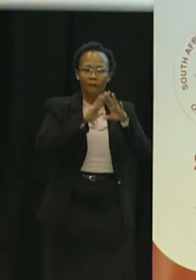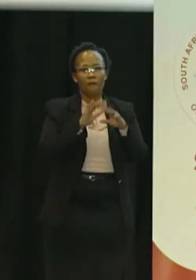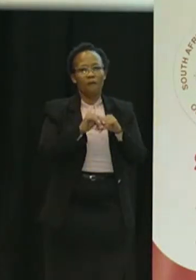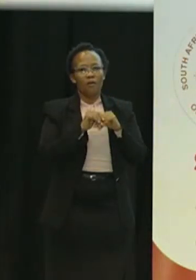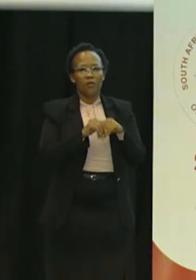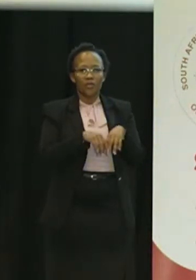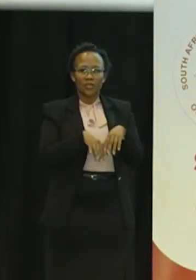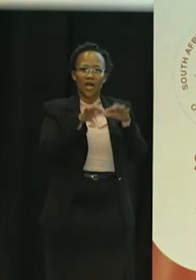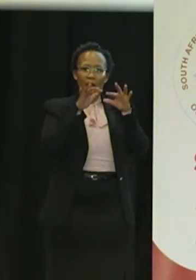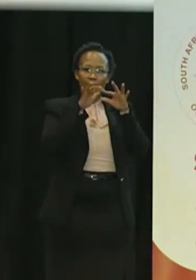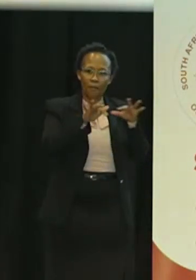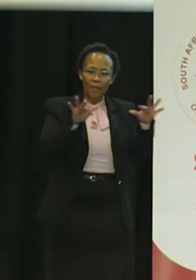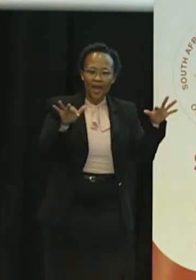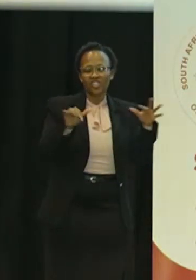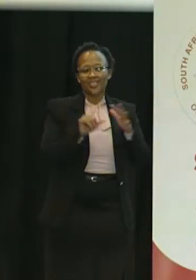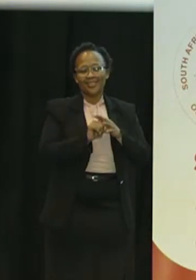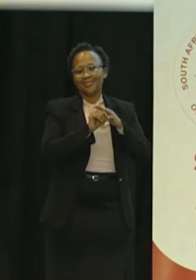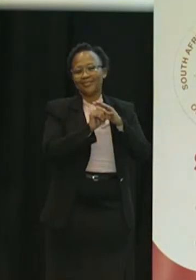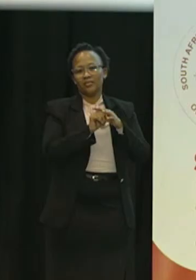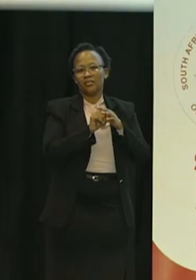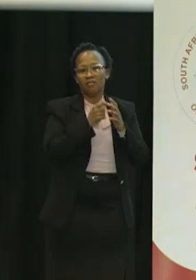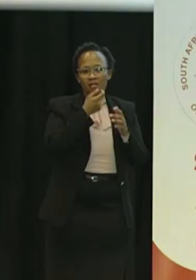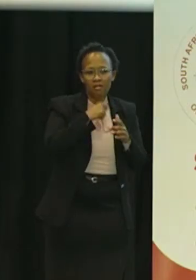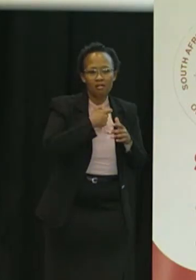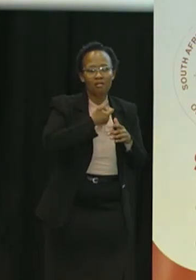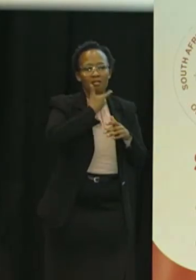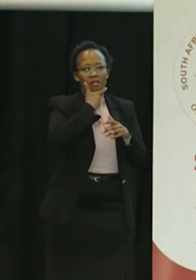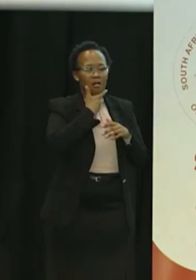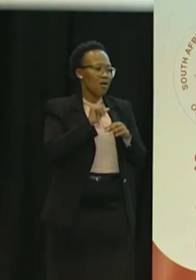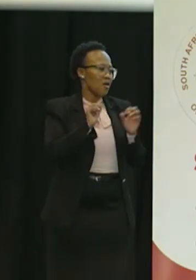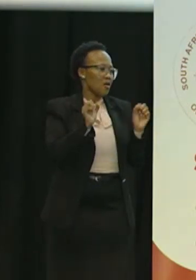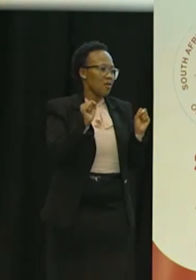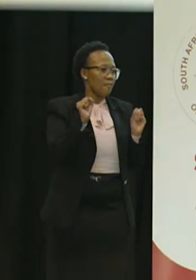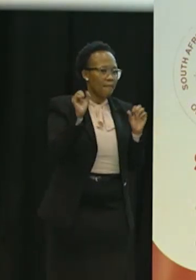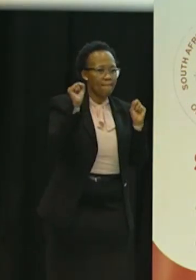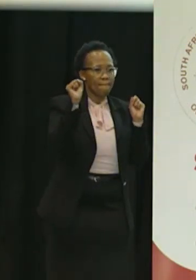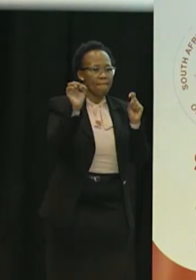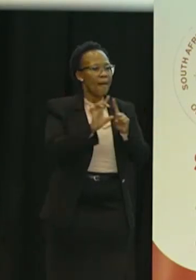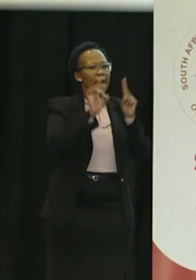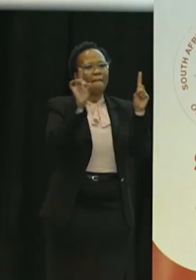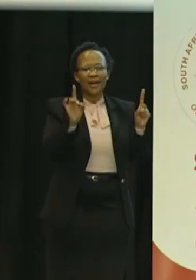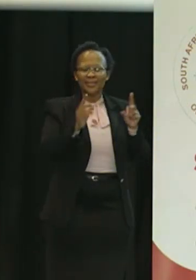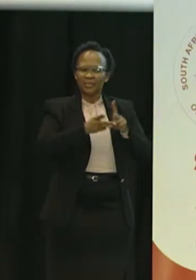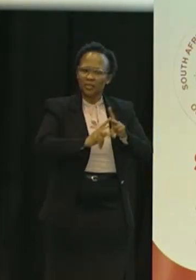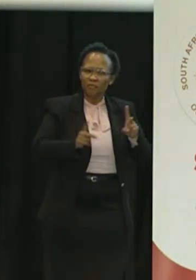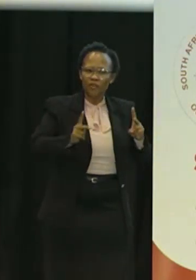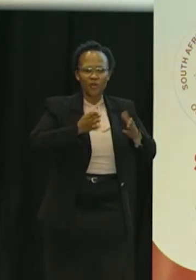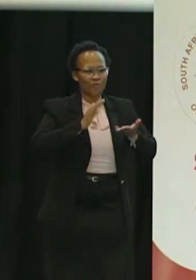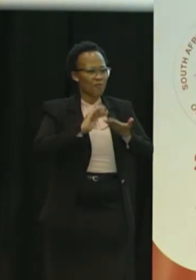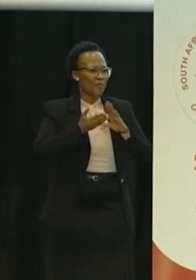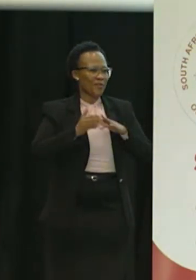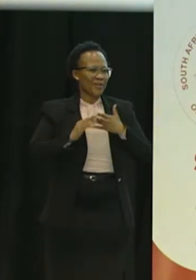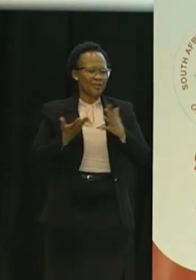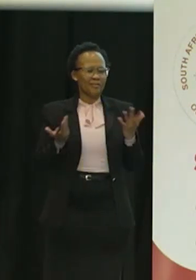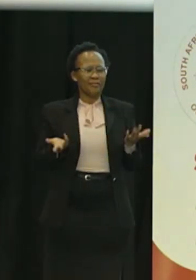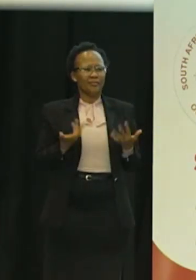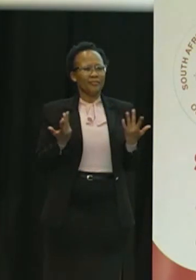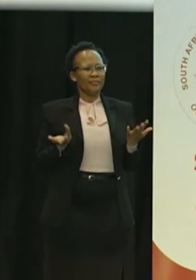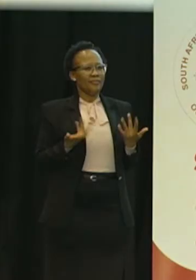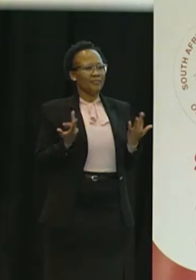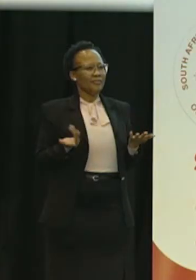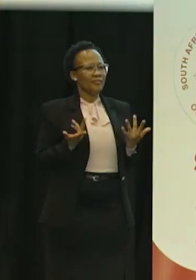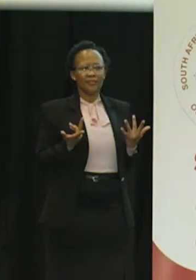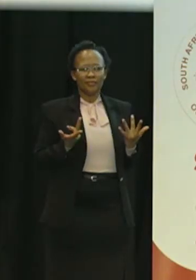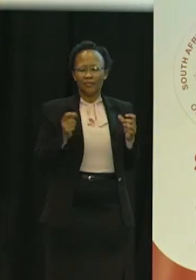but we do realize that in our different workspaces and in our different communities, not many people still understand the concept of what is